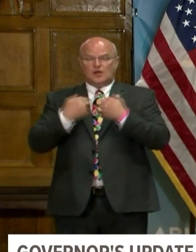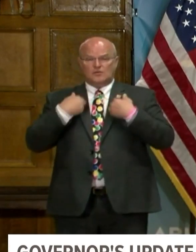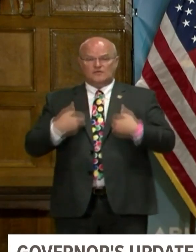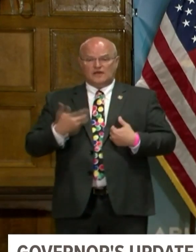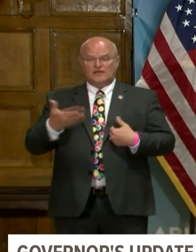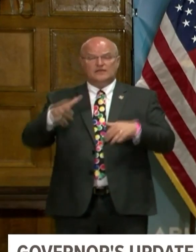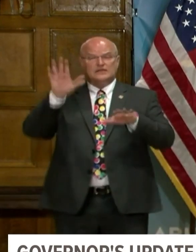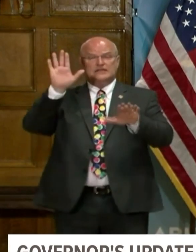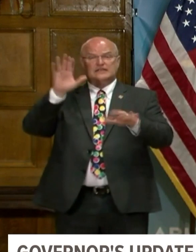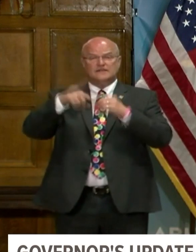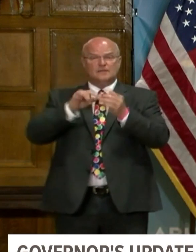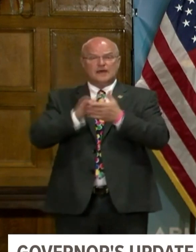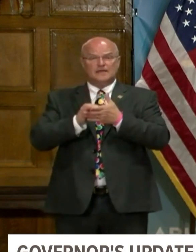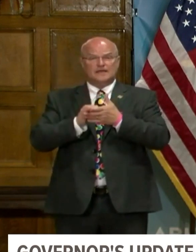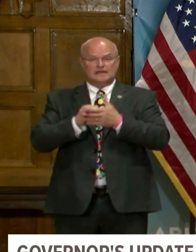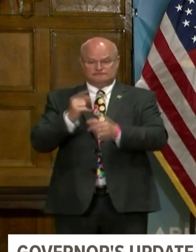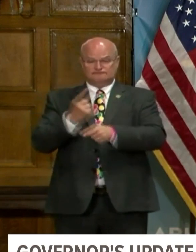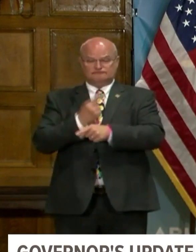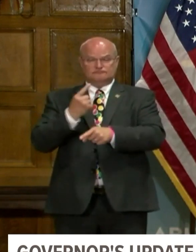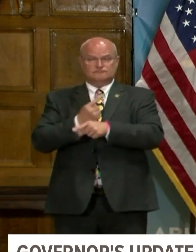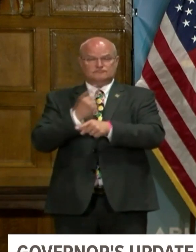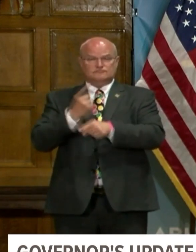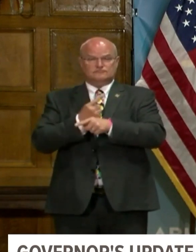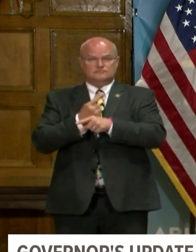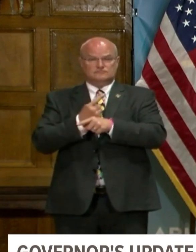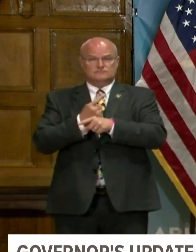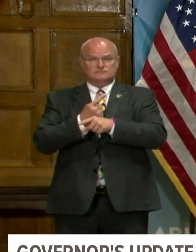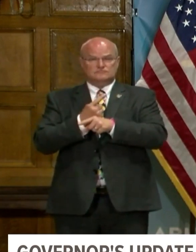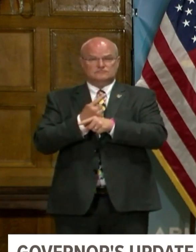there to testify on that, and that's an appropriate